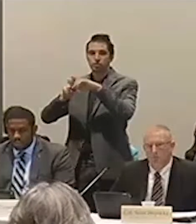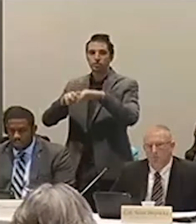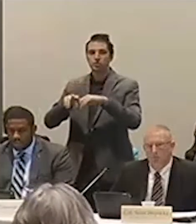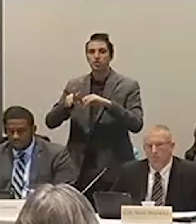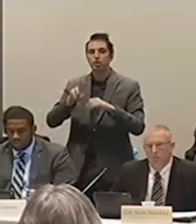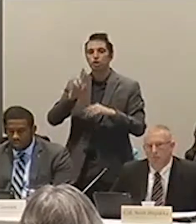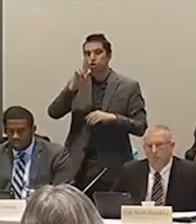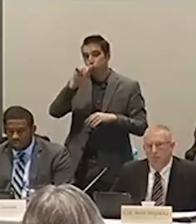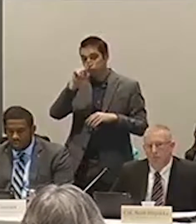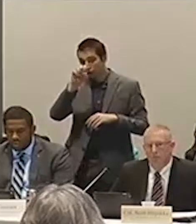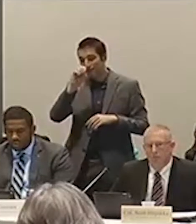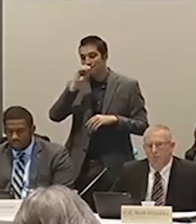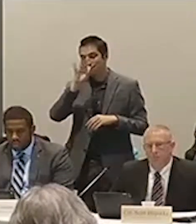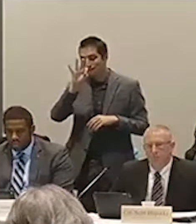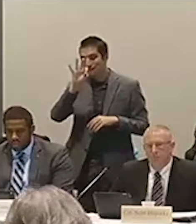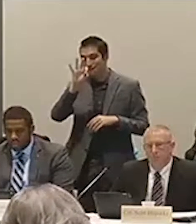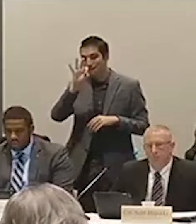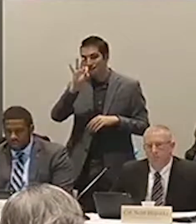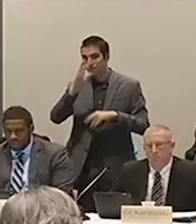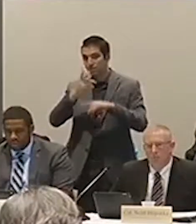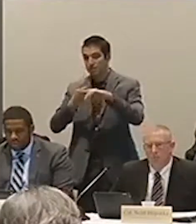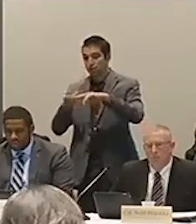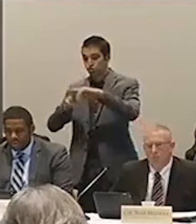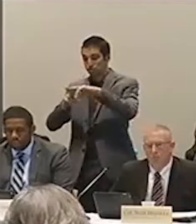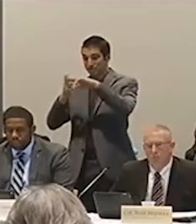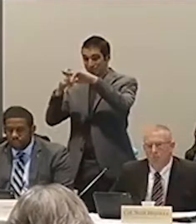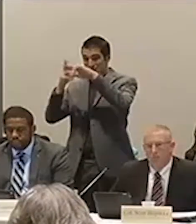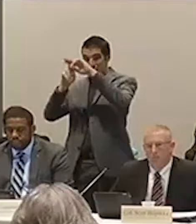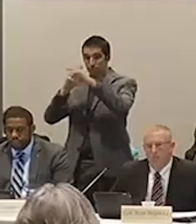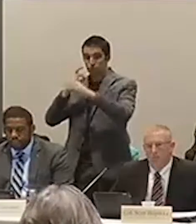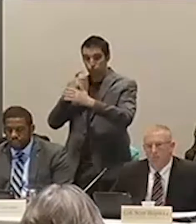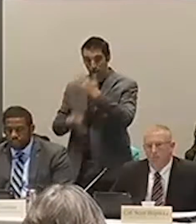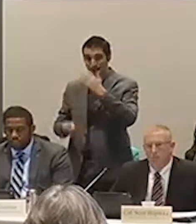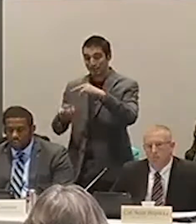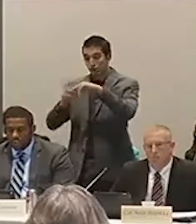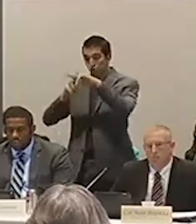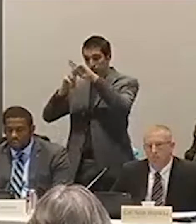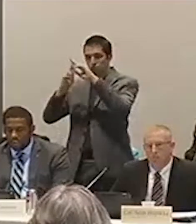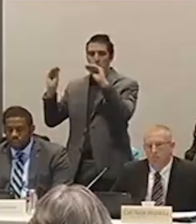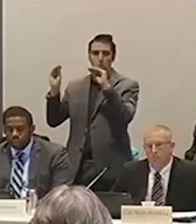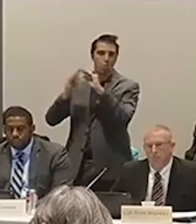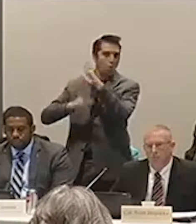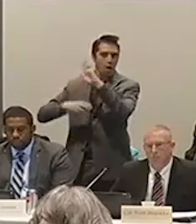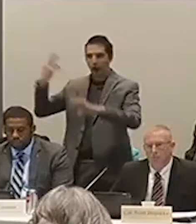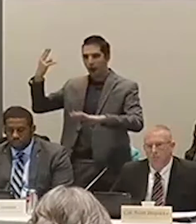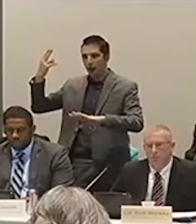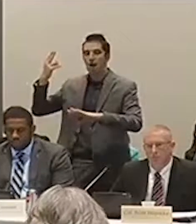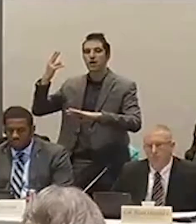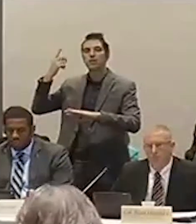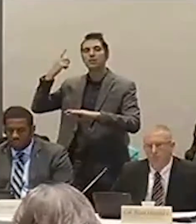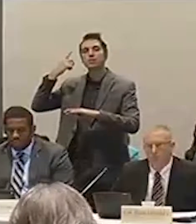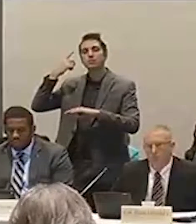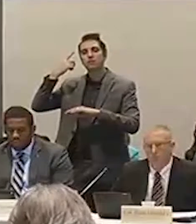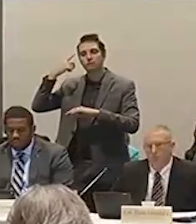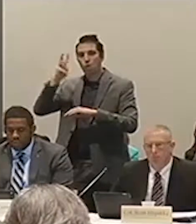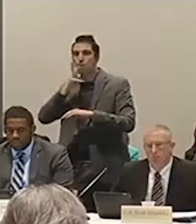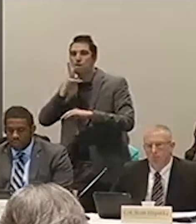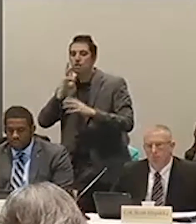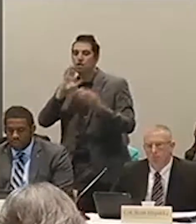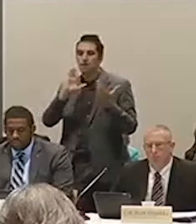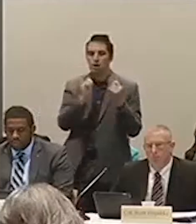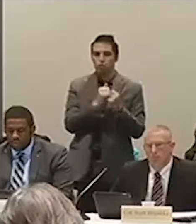In other words, the rate of rate increases or price increases for water is much higher than the overall rate of inflation. Why